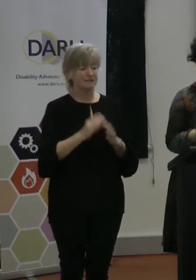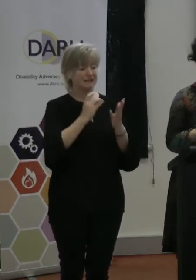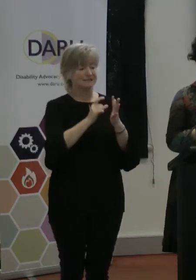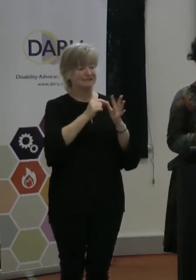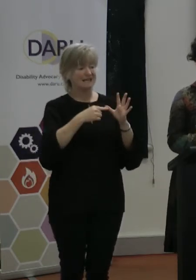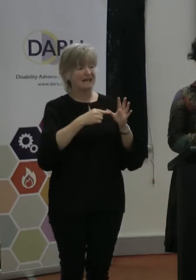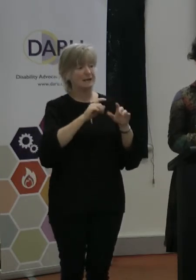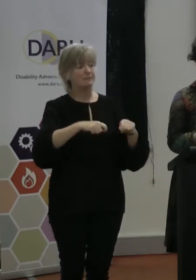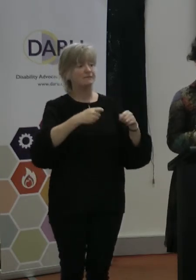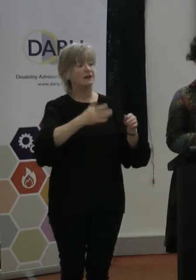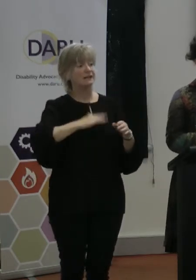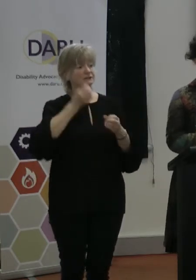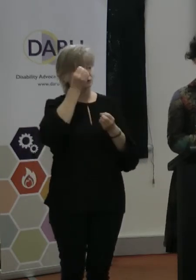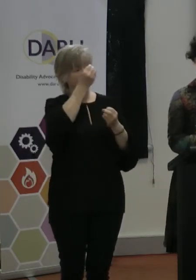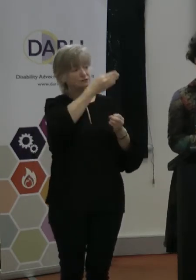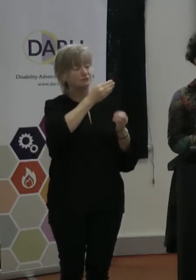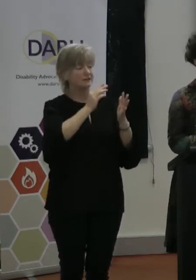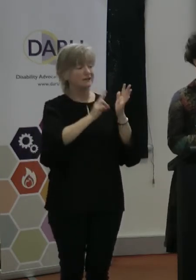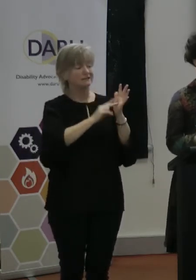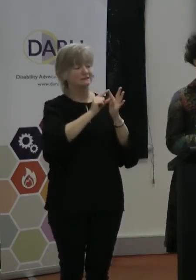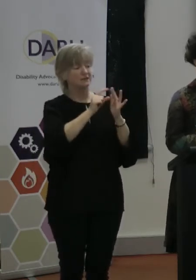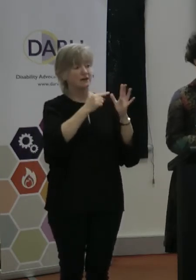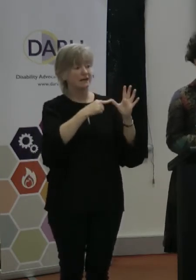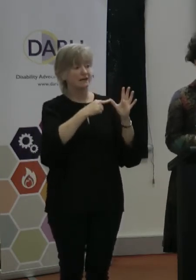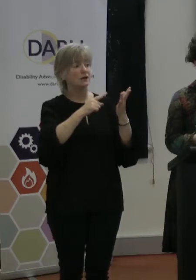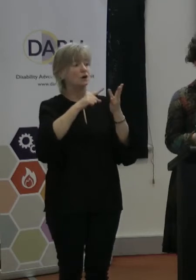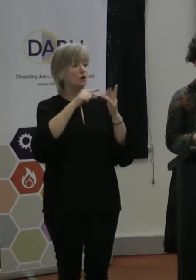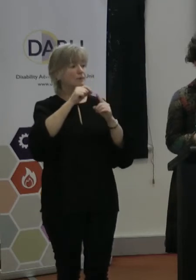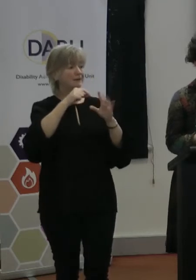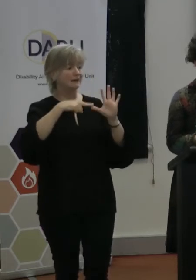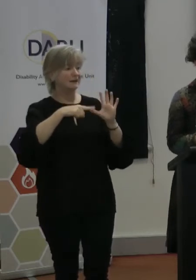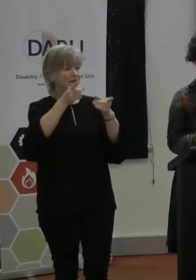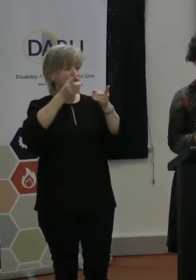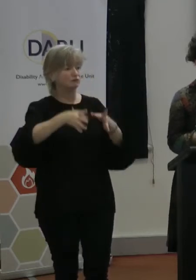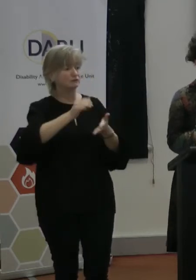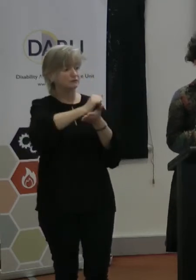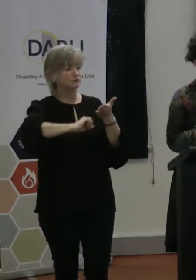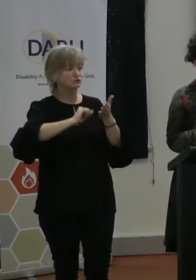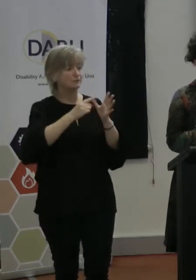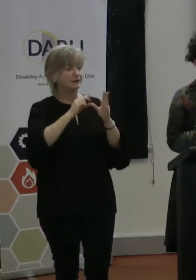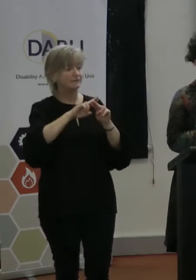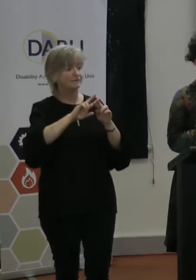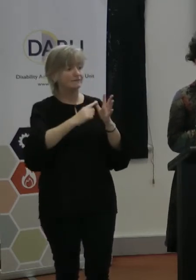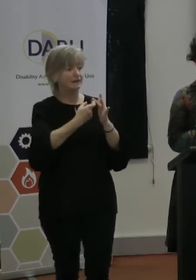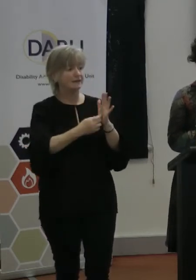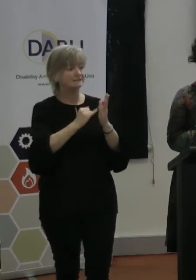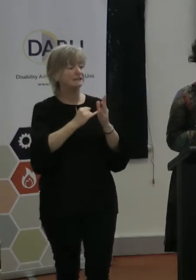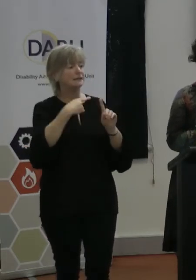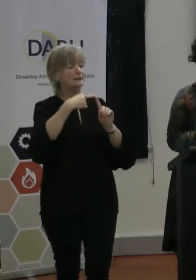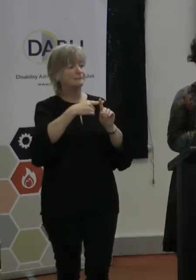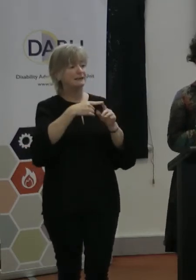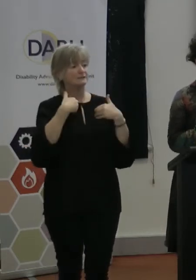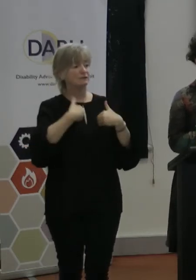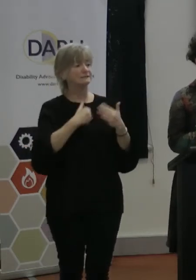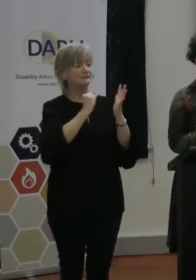to notify the NDIA, the Office of the Public Advocate, the Director of Consumer Affairs, and the resident still provider,